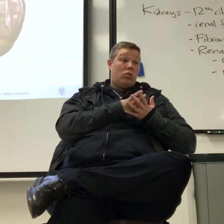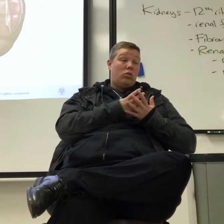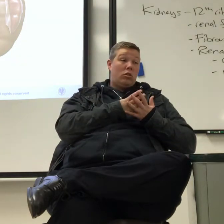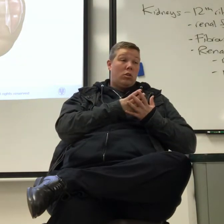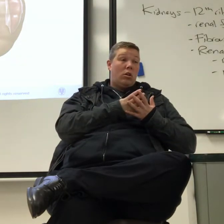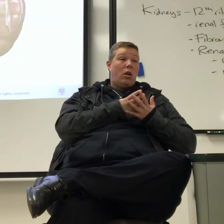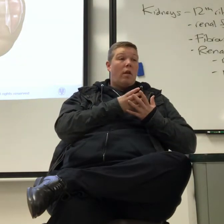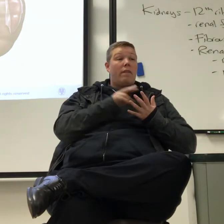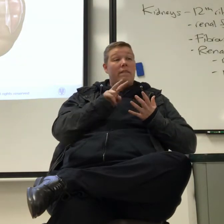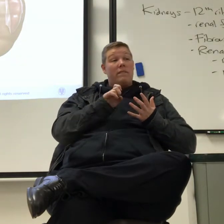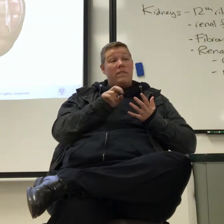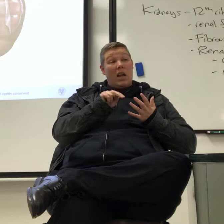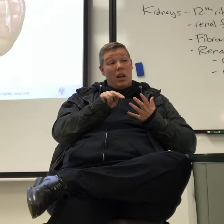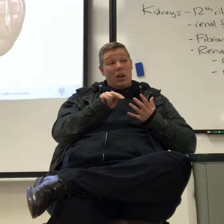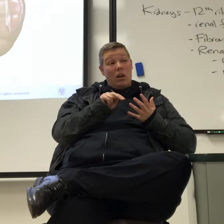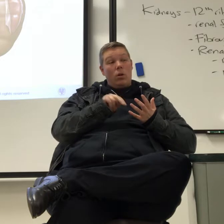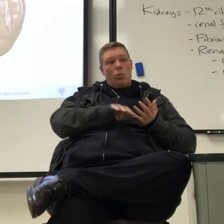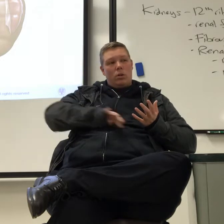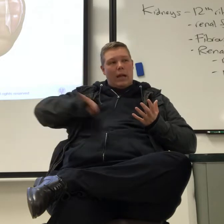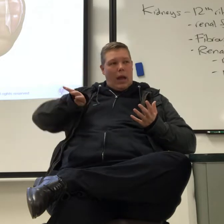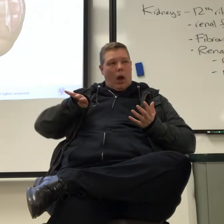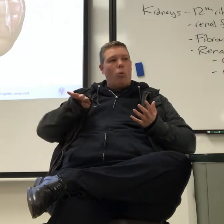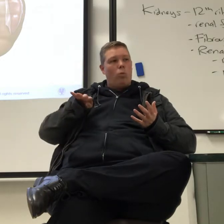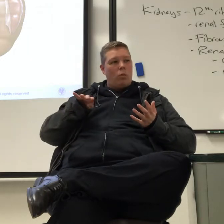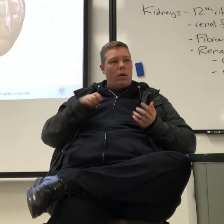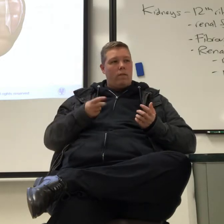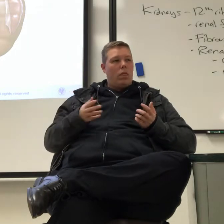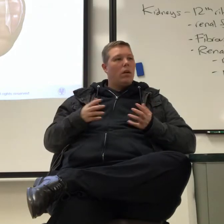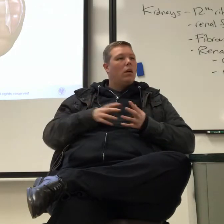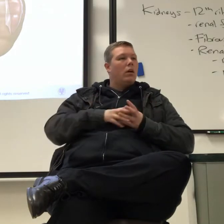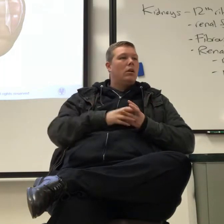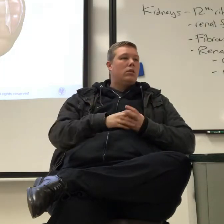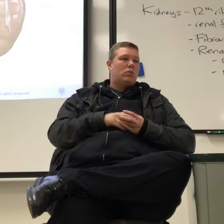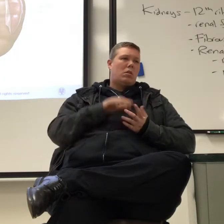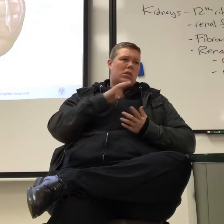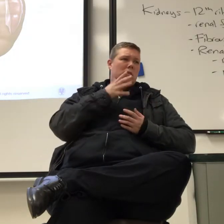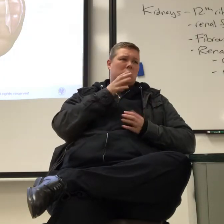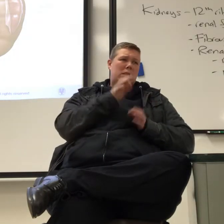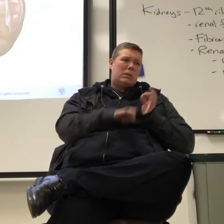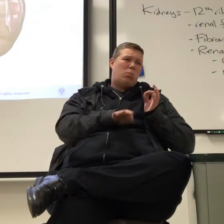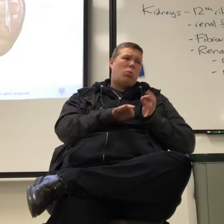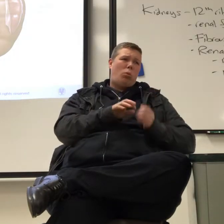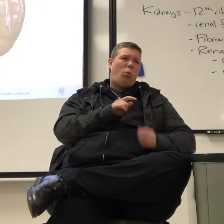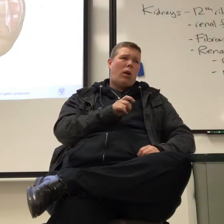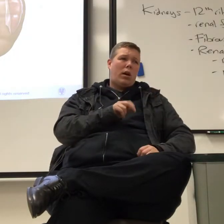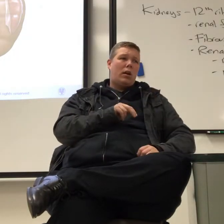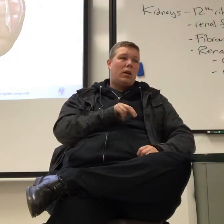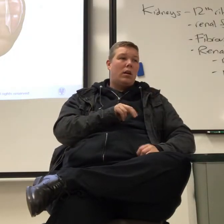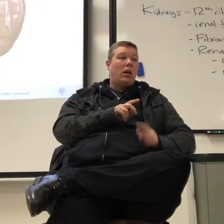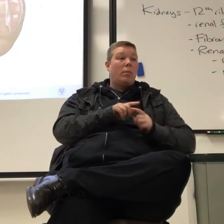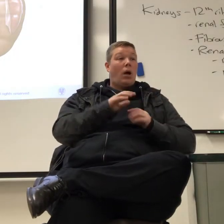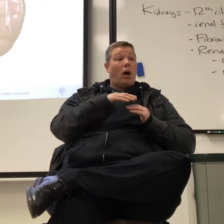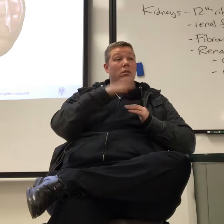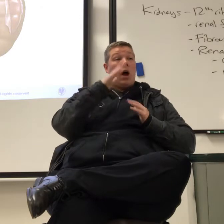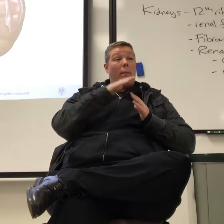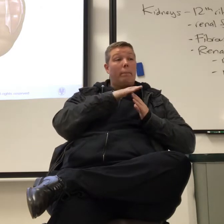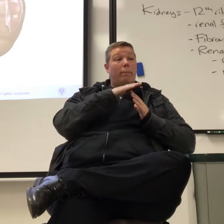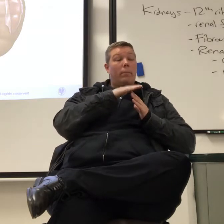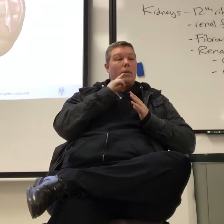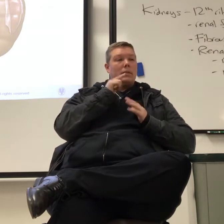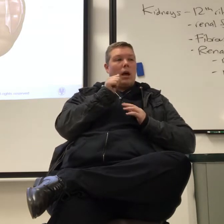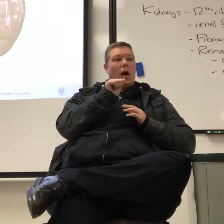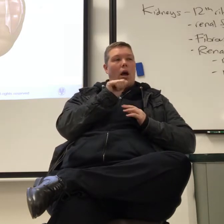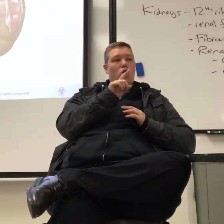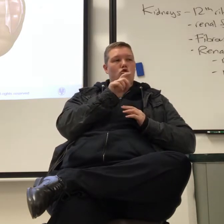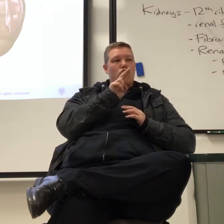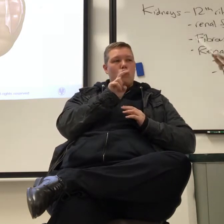all the things out. Okay, so that's the basic anatomy. It's a pretty simple organ to look at. Now on top there is the adrenal gland. I'm not going to